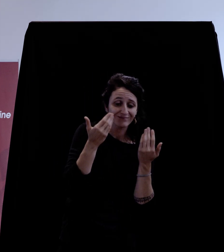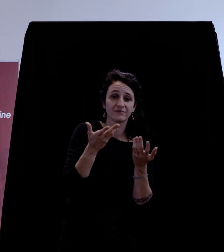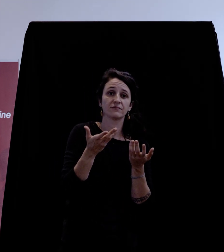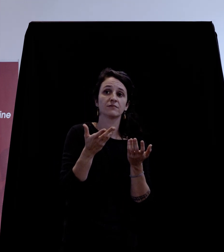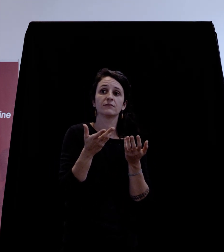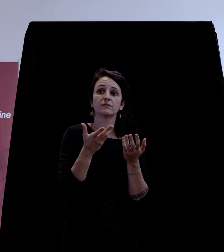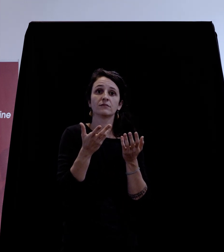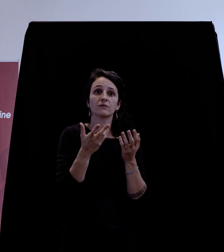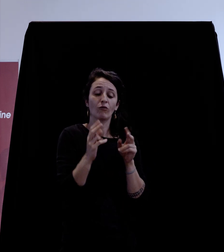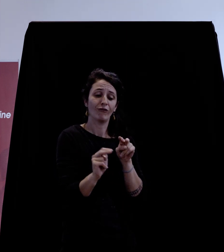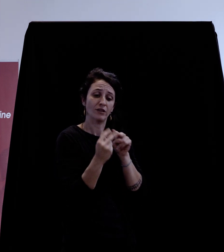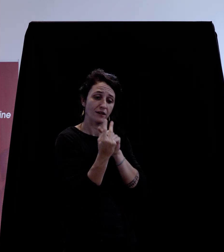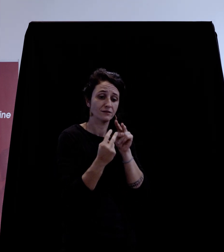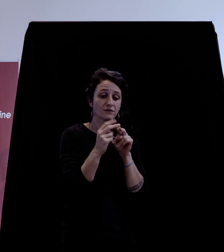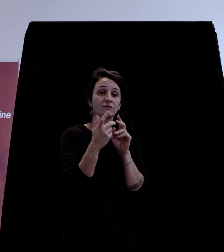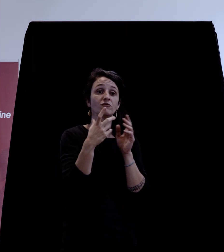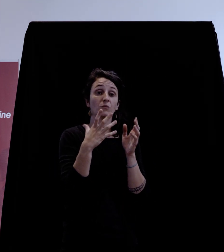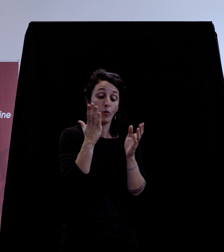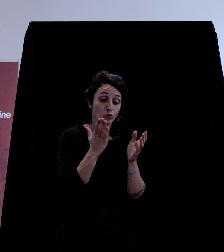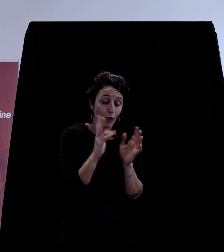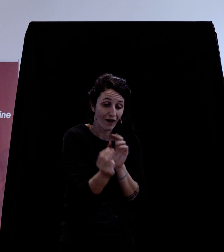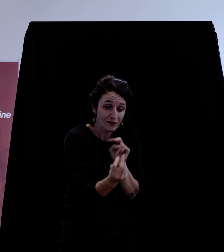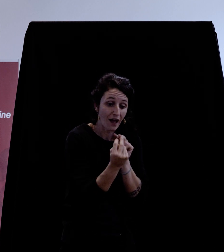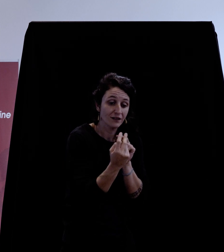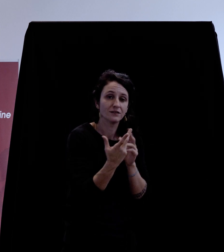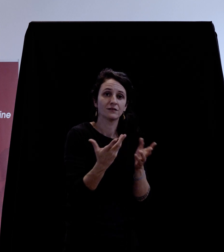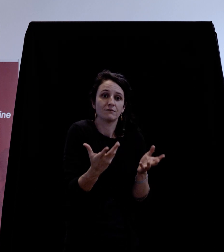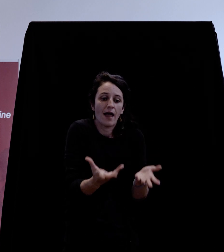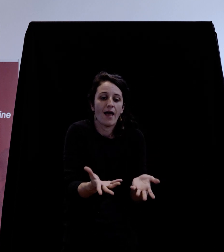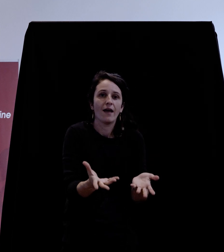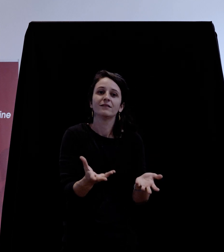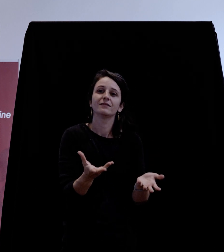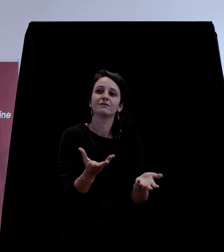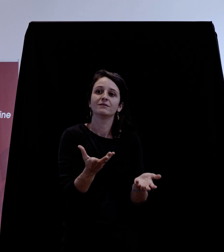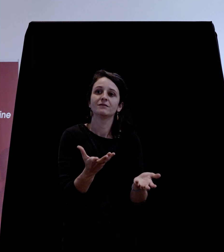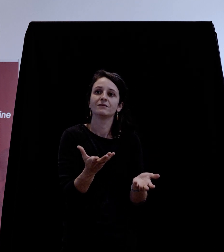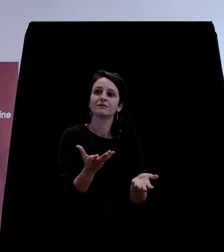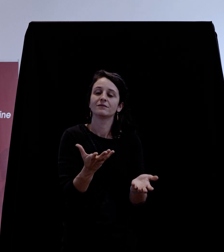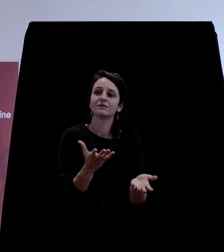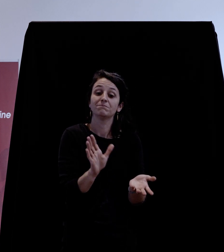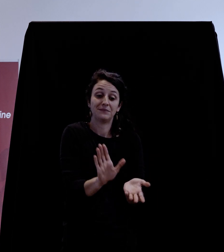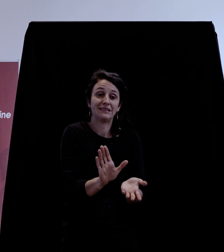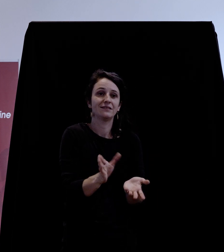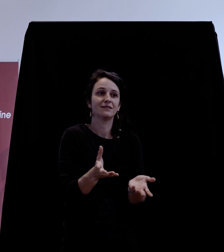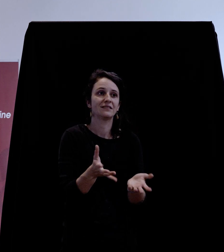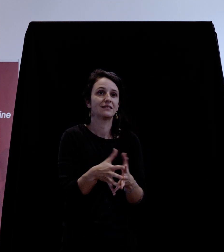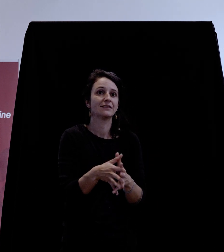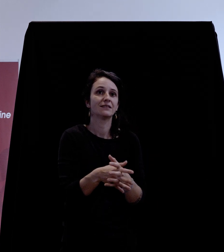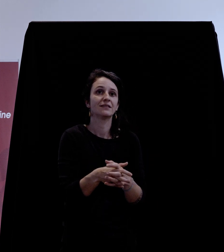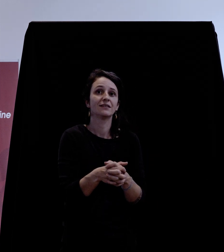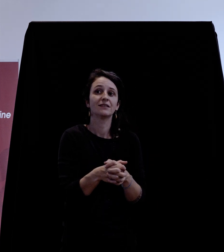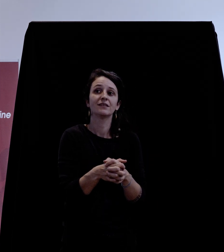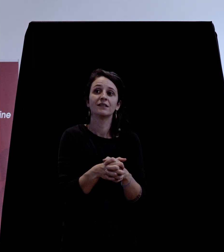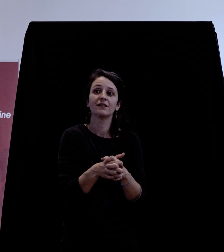you're really important to them. Our kids don't always do that because, they have vision